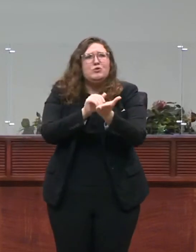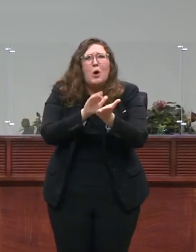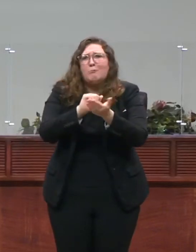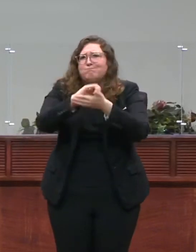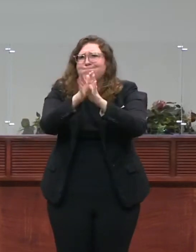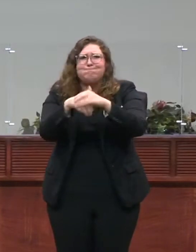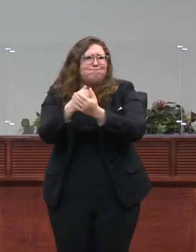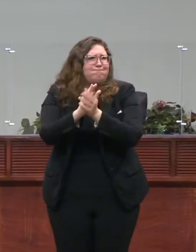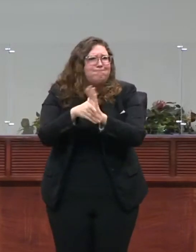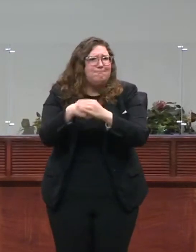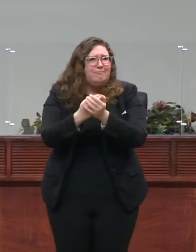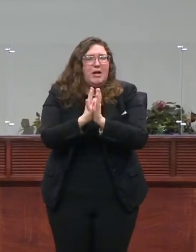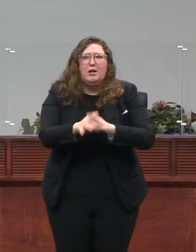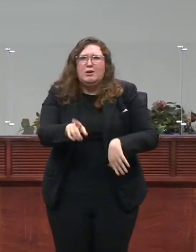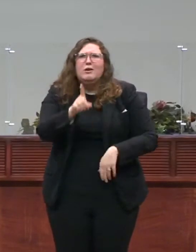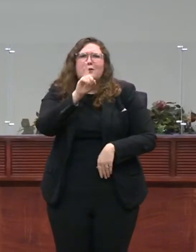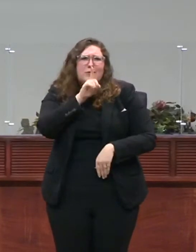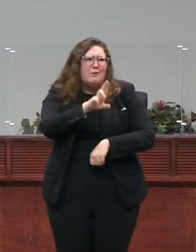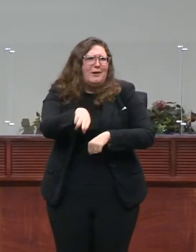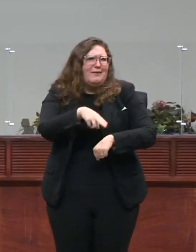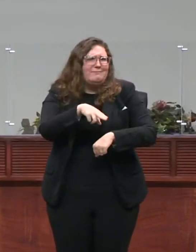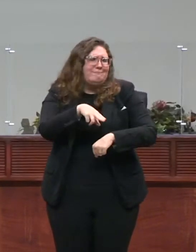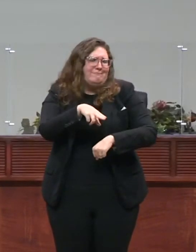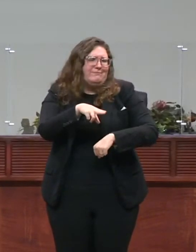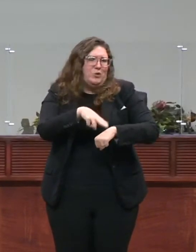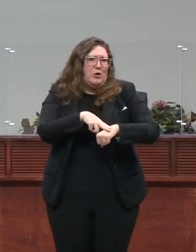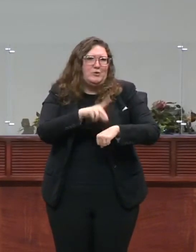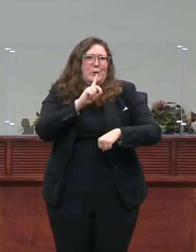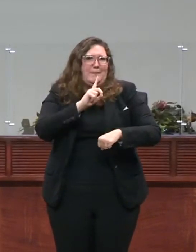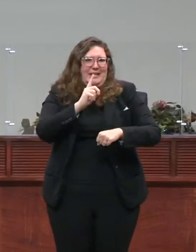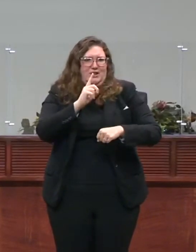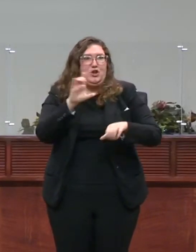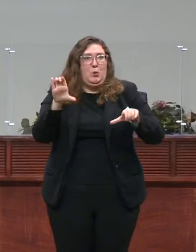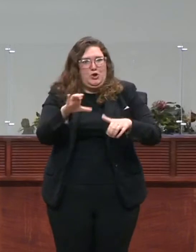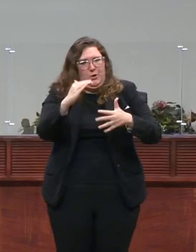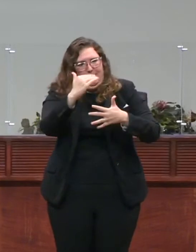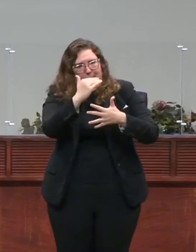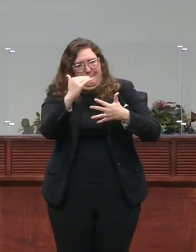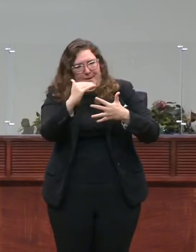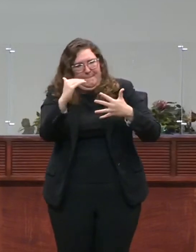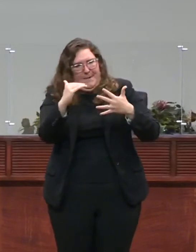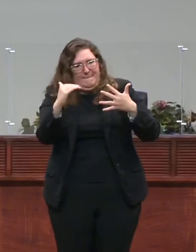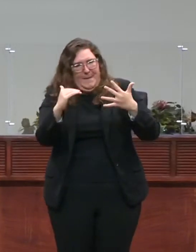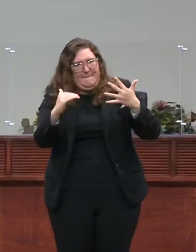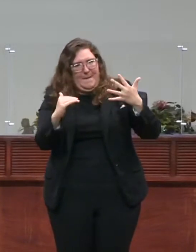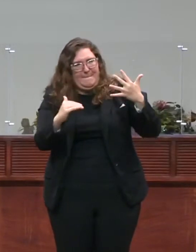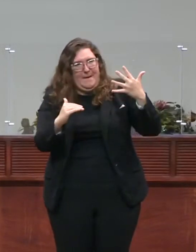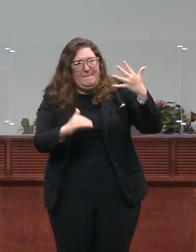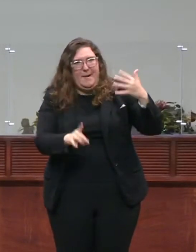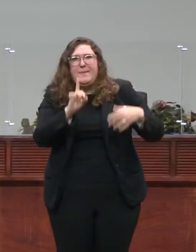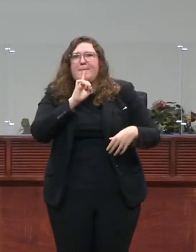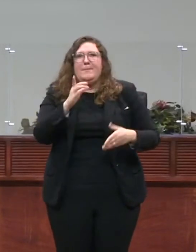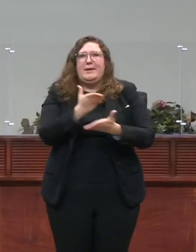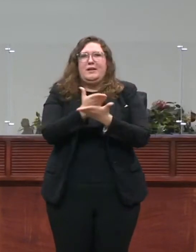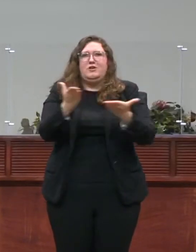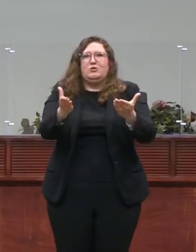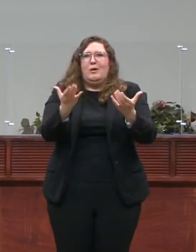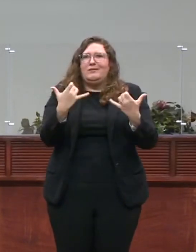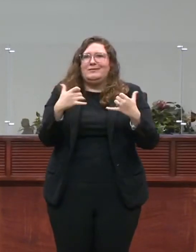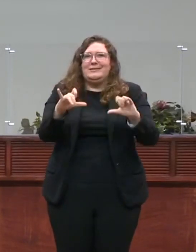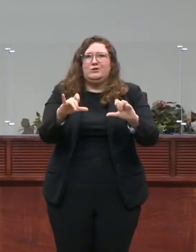including elevating the community collective consciousness of the need to protect ourselves and protect others as